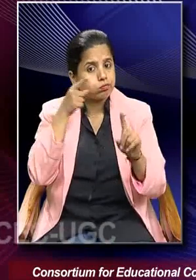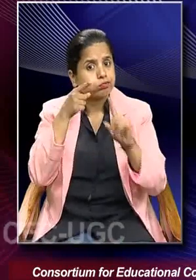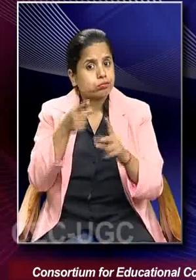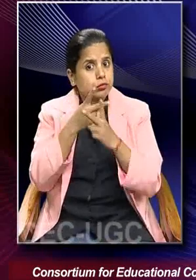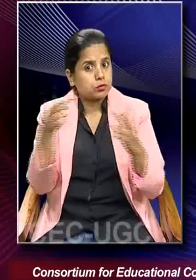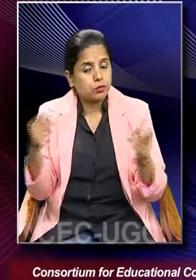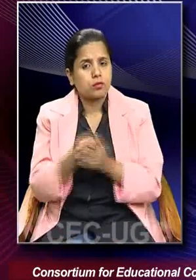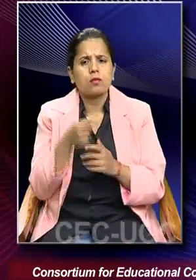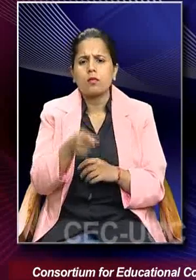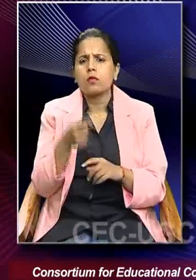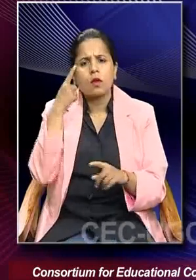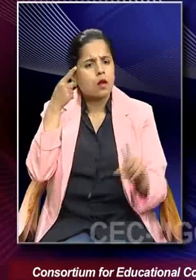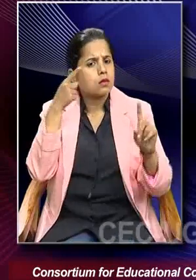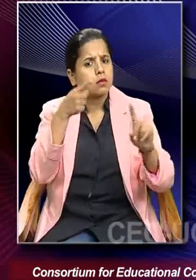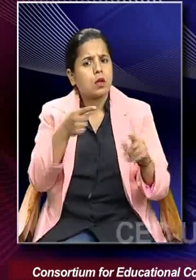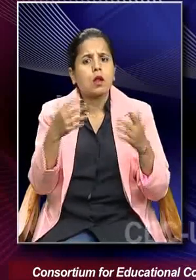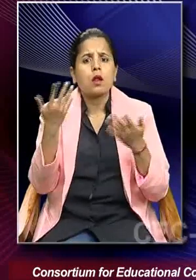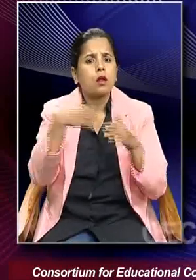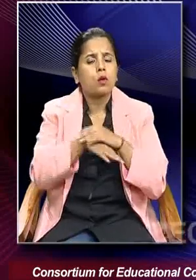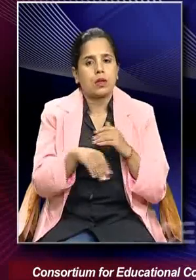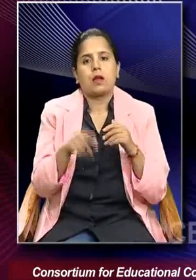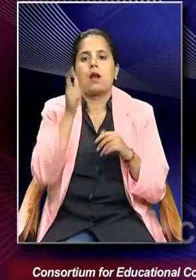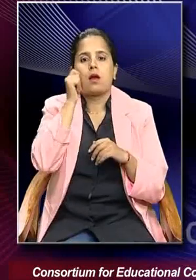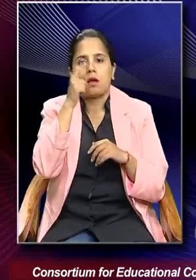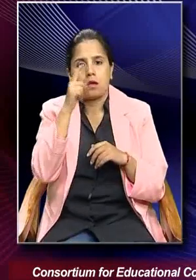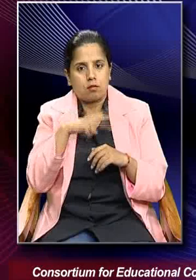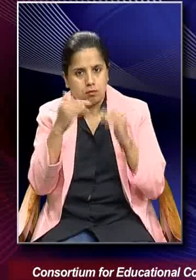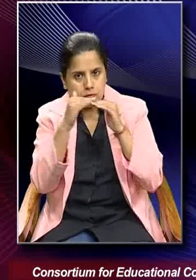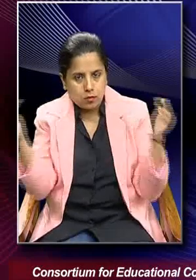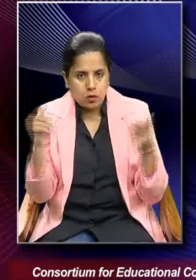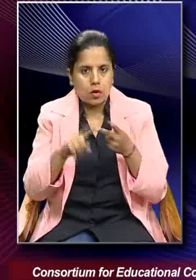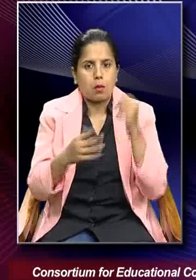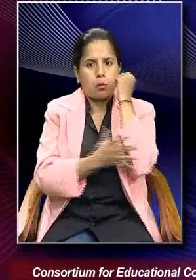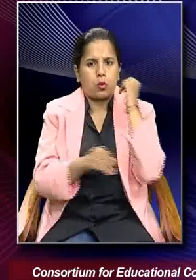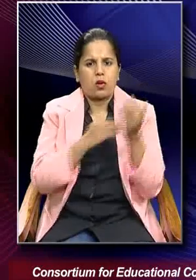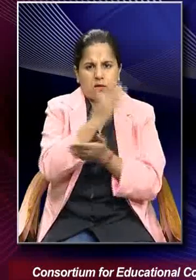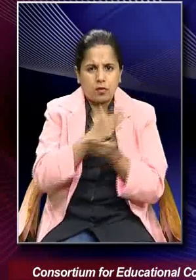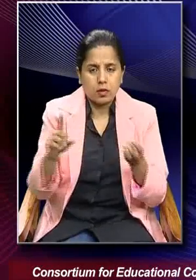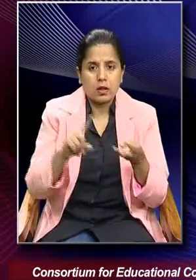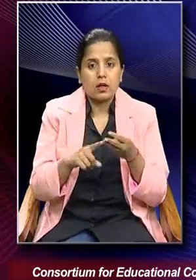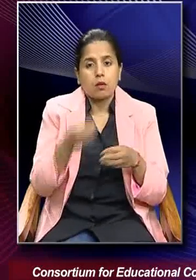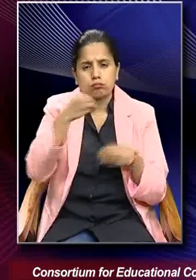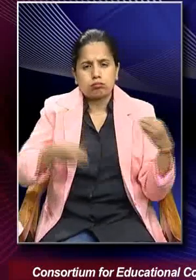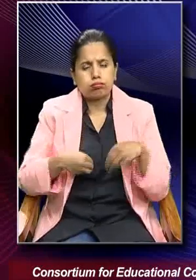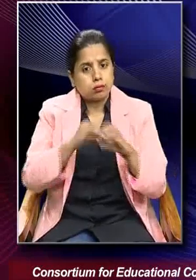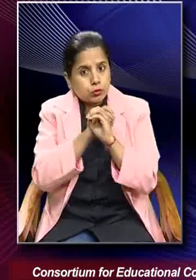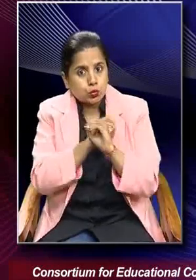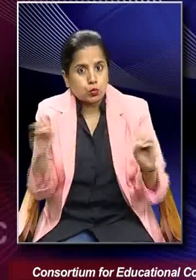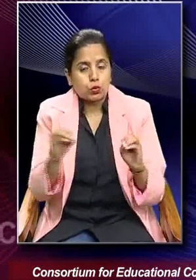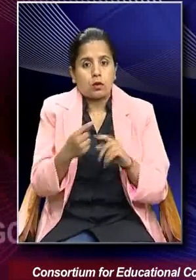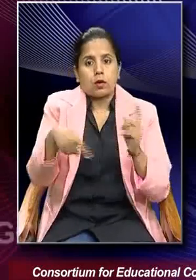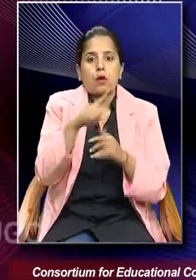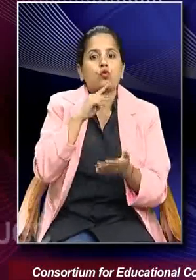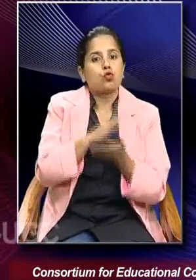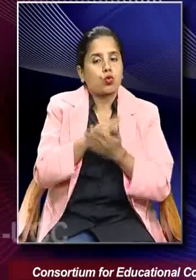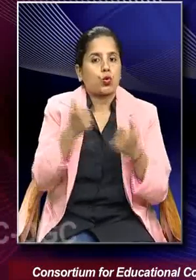Some of these targets include gender equality, eliminating poverty, zero hunger, and ensuring a good